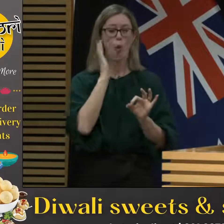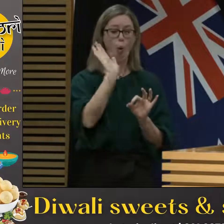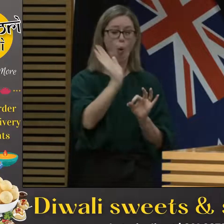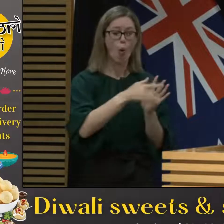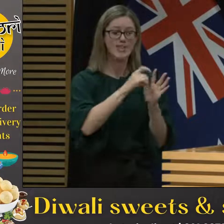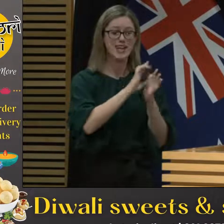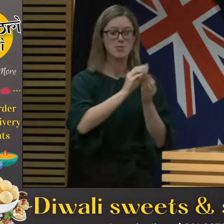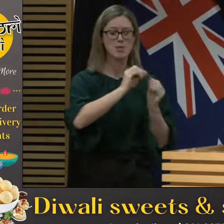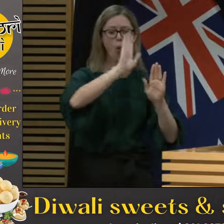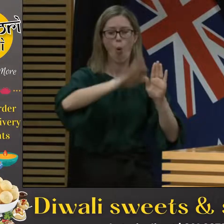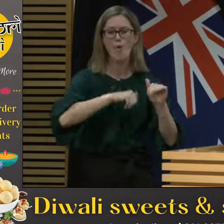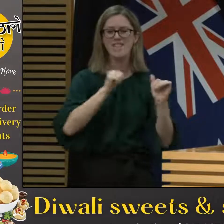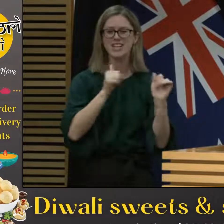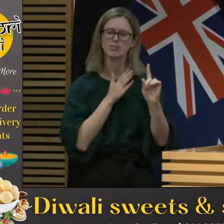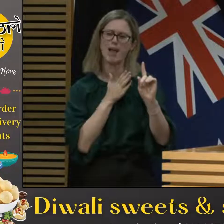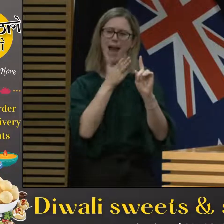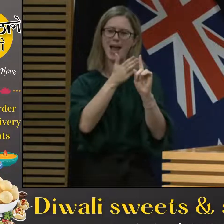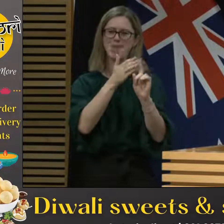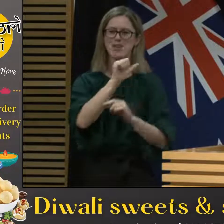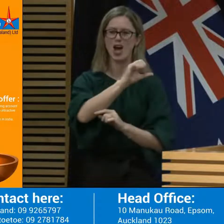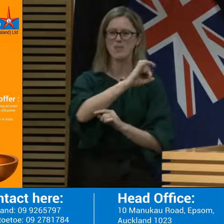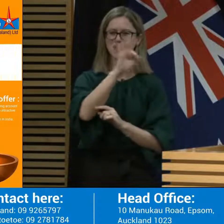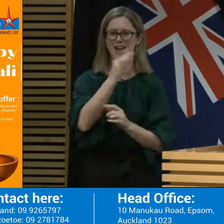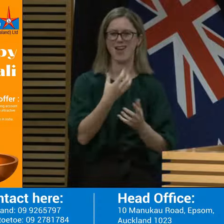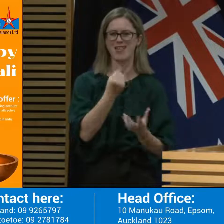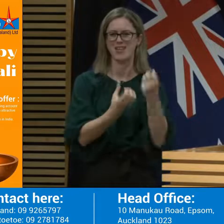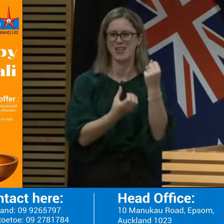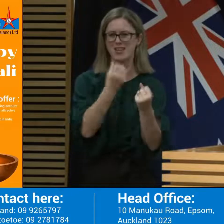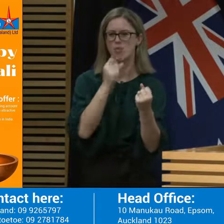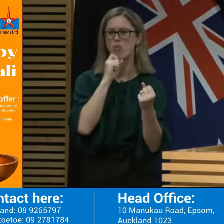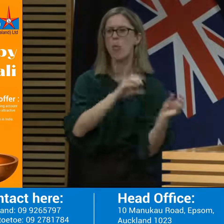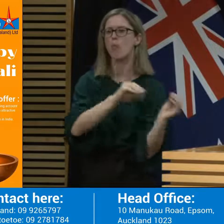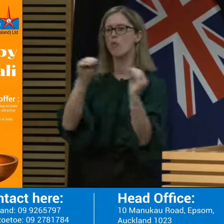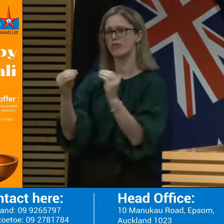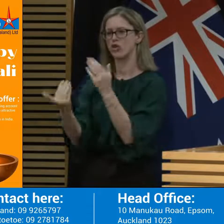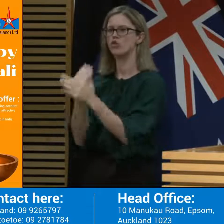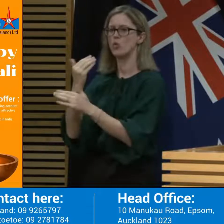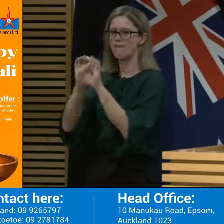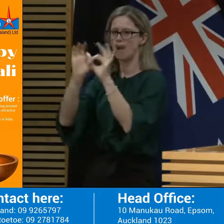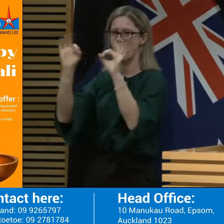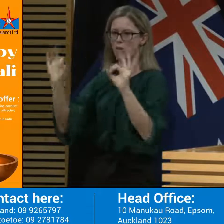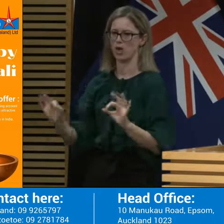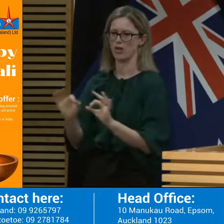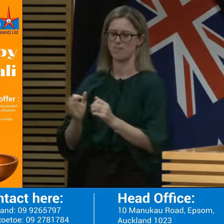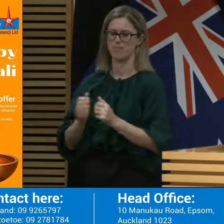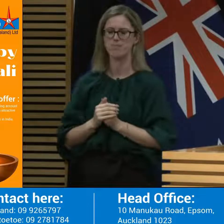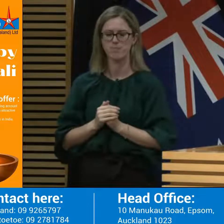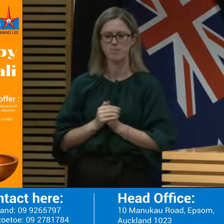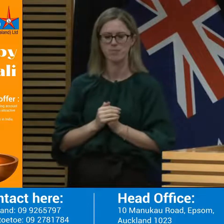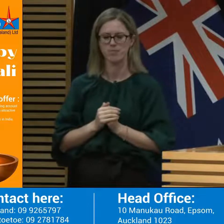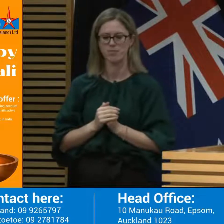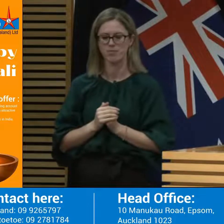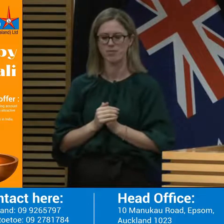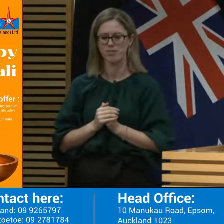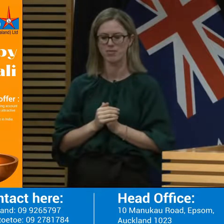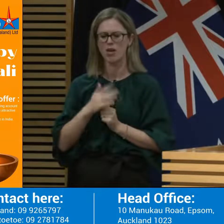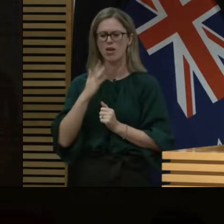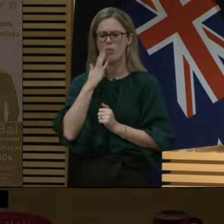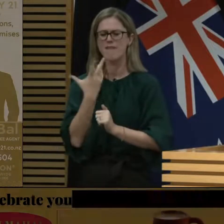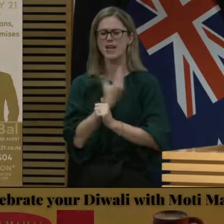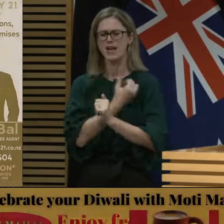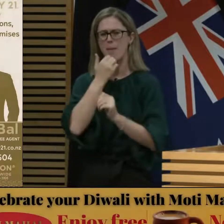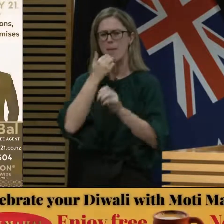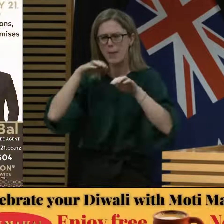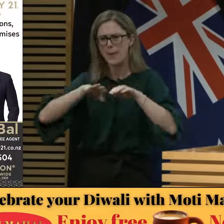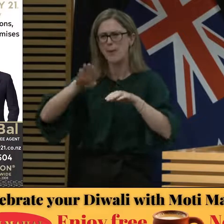DHB in New Zealand has reached 90% of their population fully vaccinated. The more people who are vaccinated, the safer